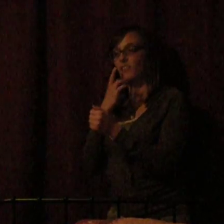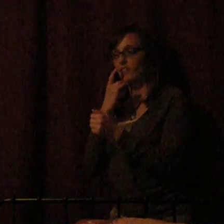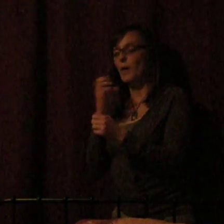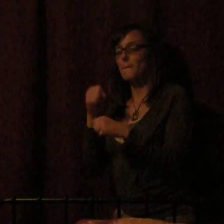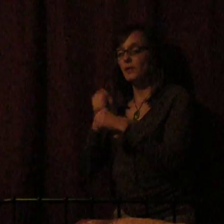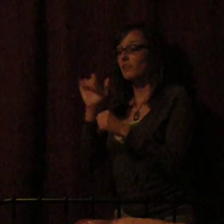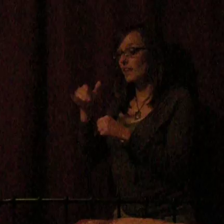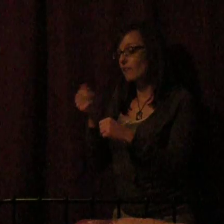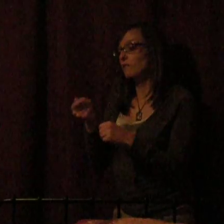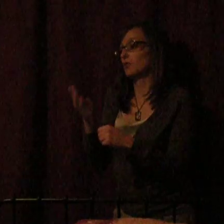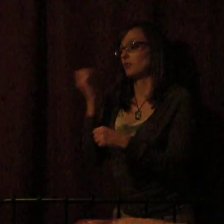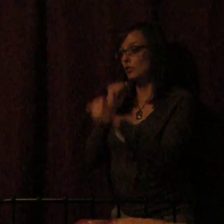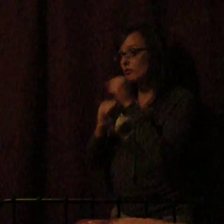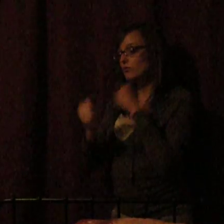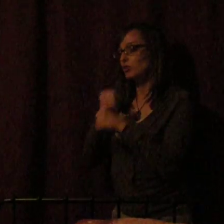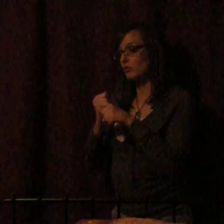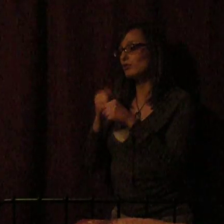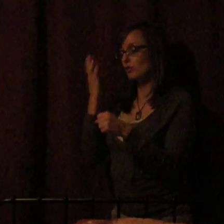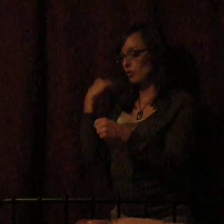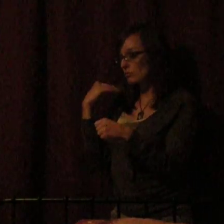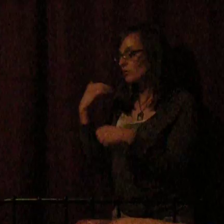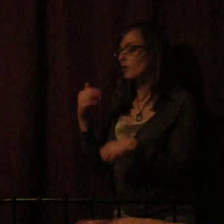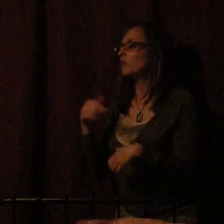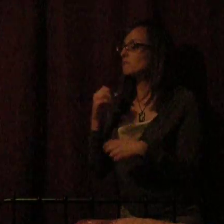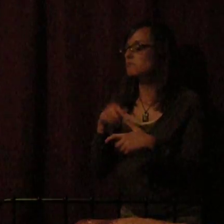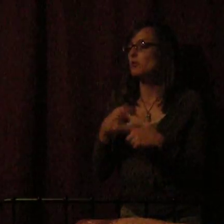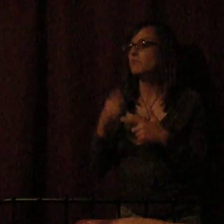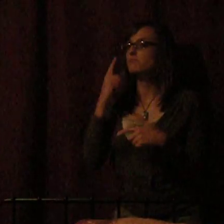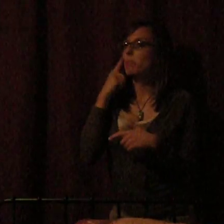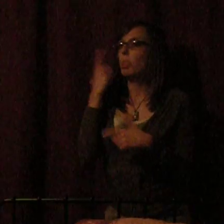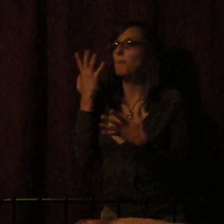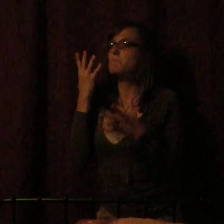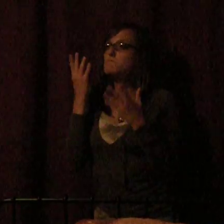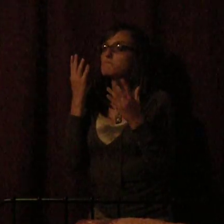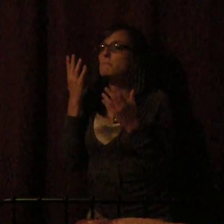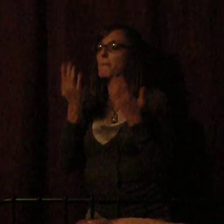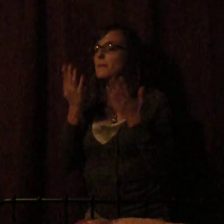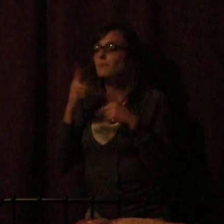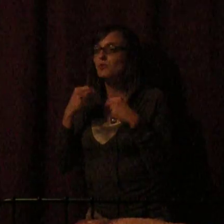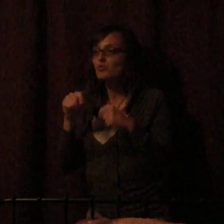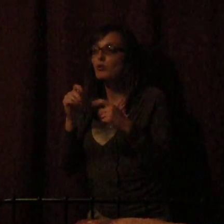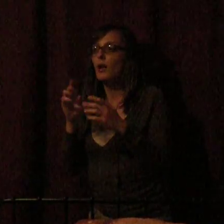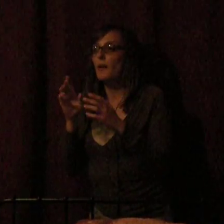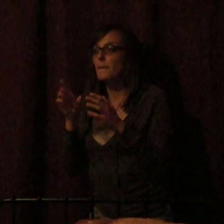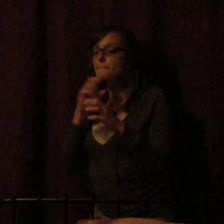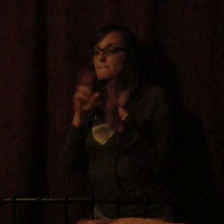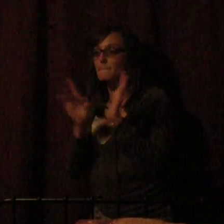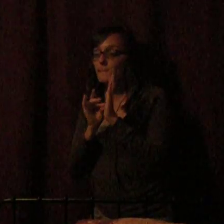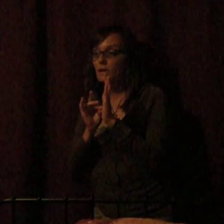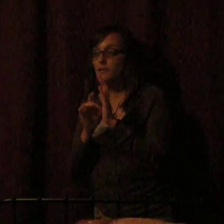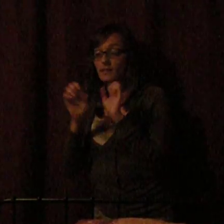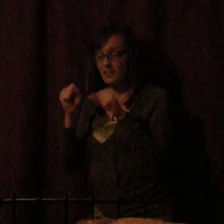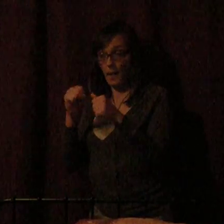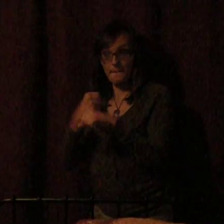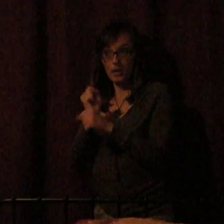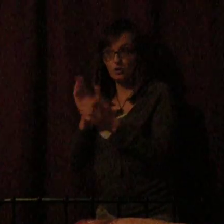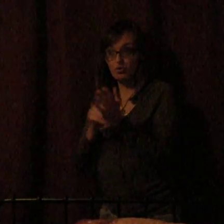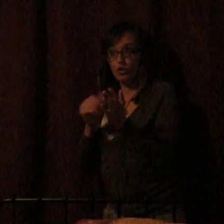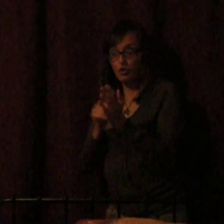try magnets? Would it be possible to make surfactants or soaps that respond to magnets?